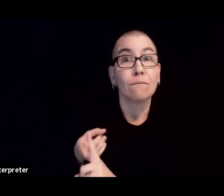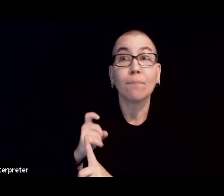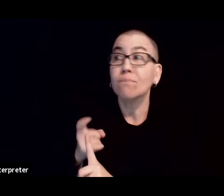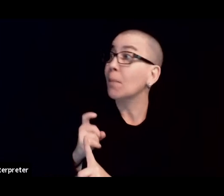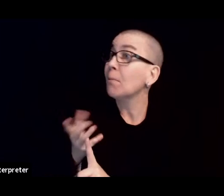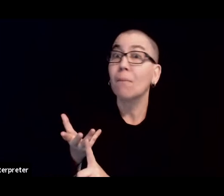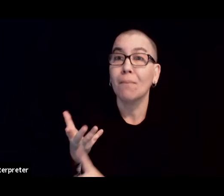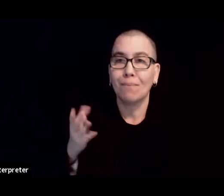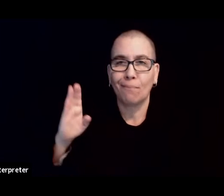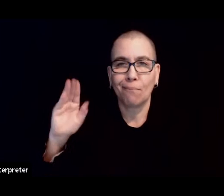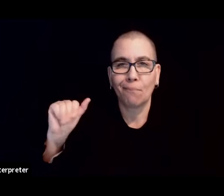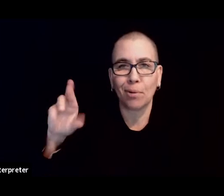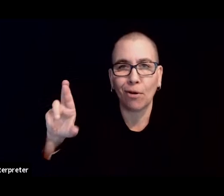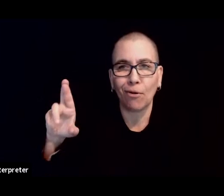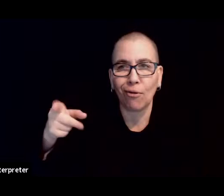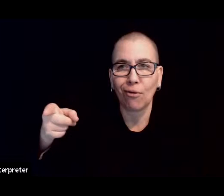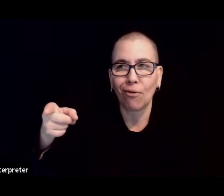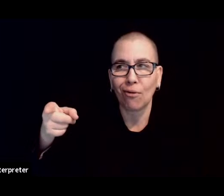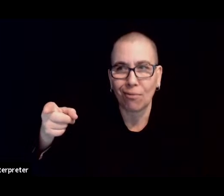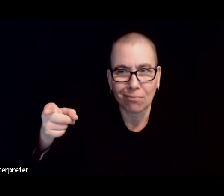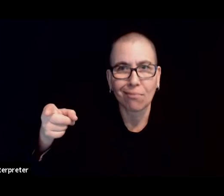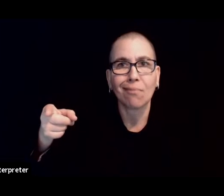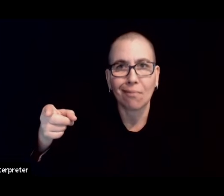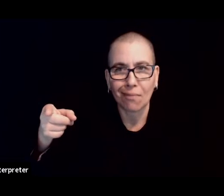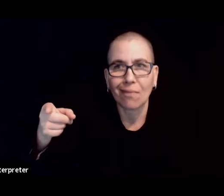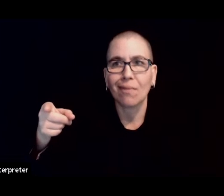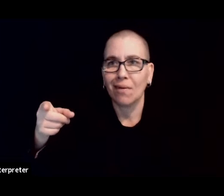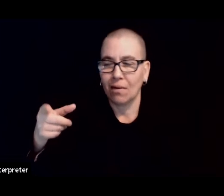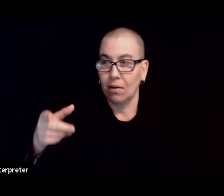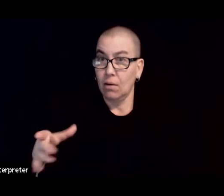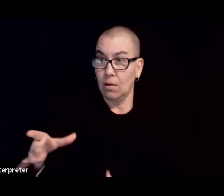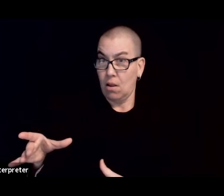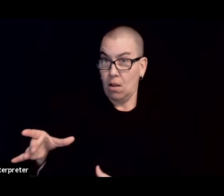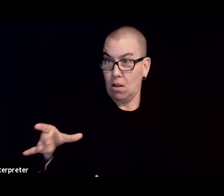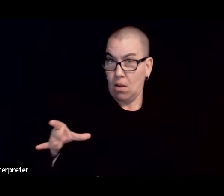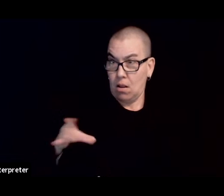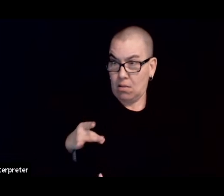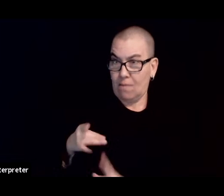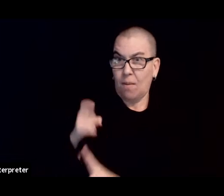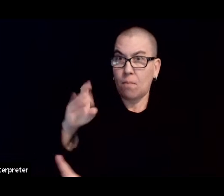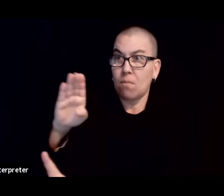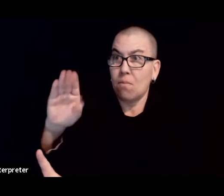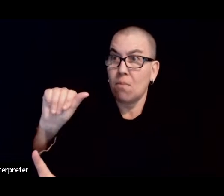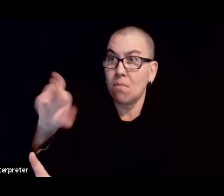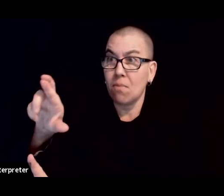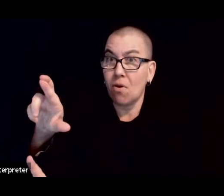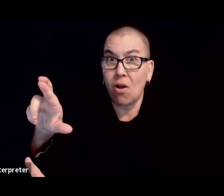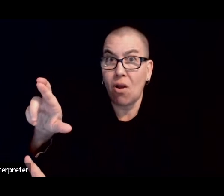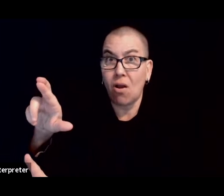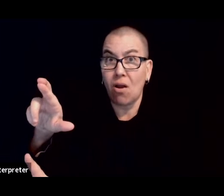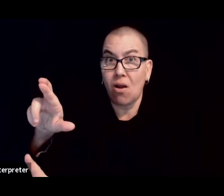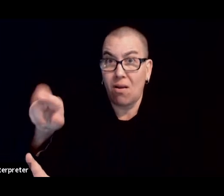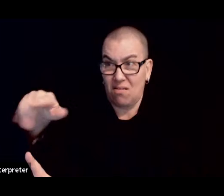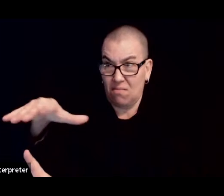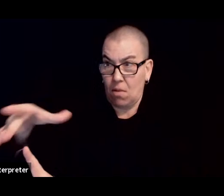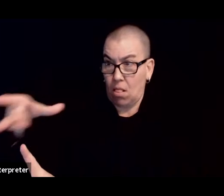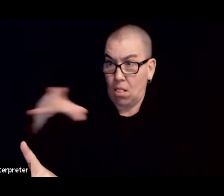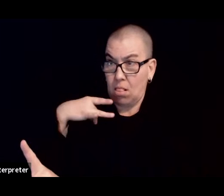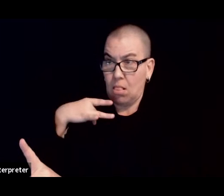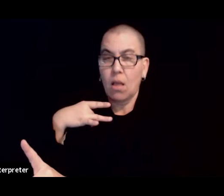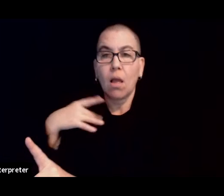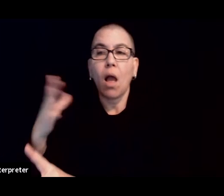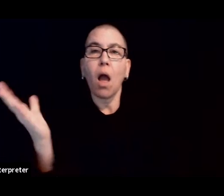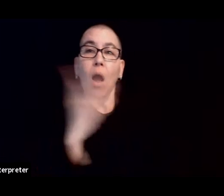primary infections, but the secondary ones. But that's where we seem to have a lack of data, unless I'm just not seeing it. How do you know there is secondary